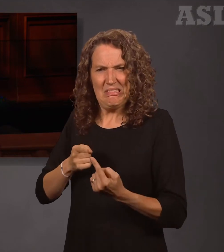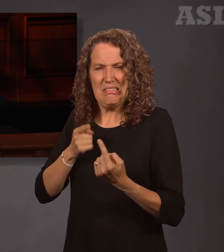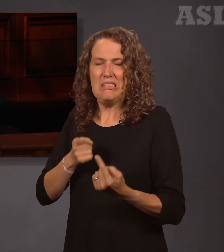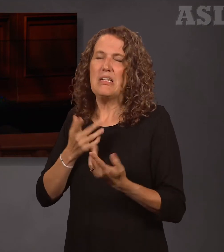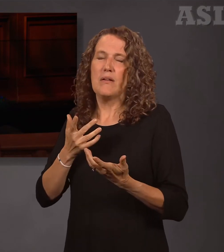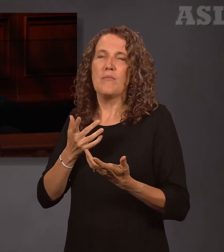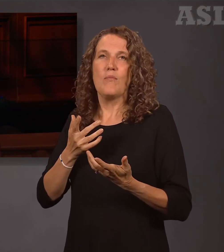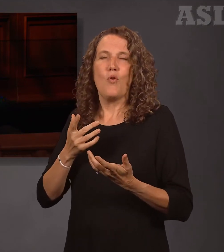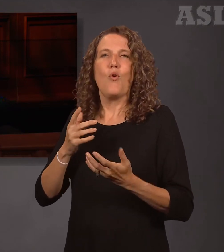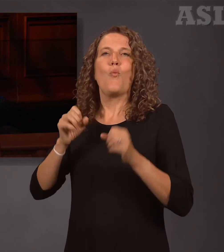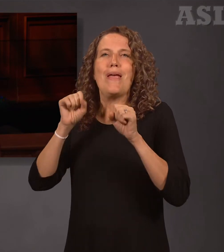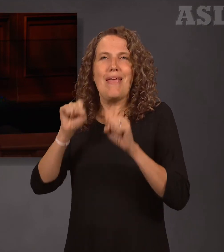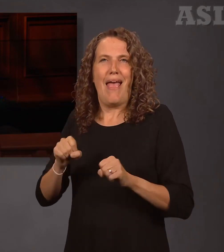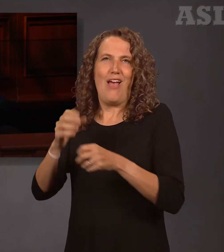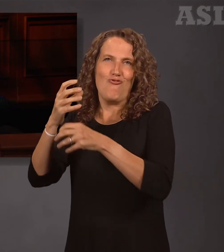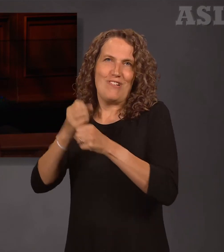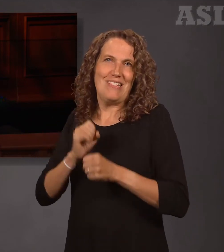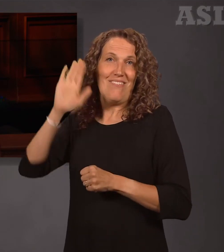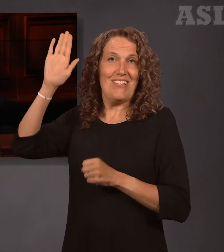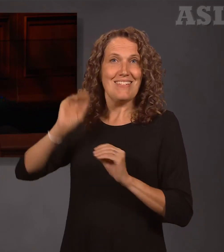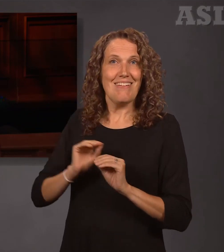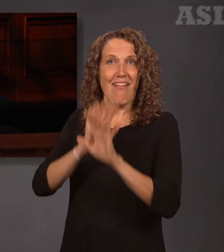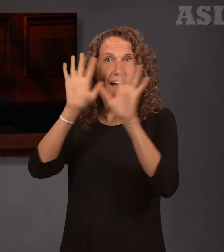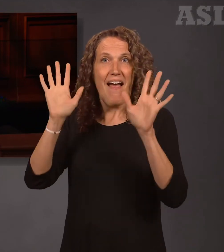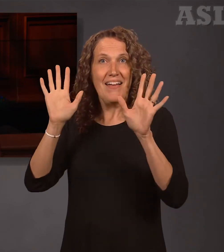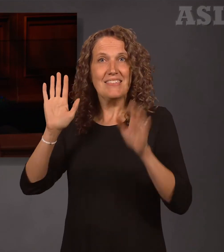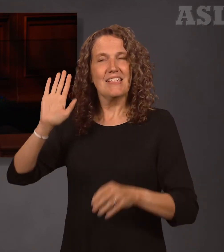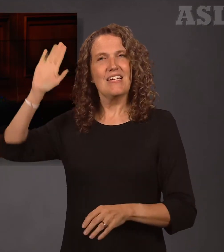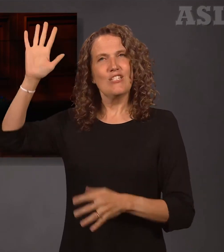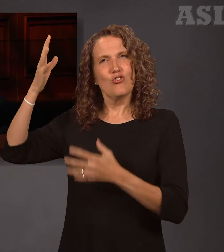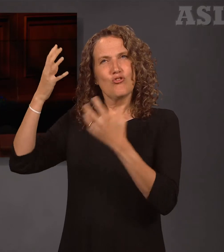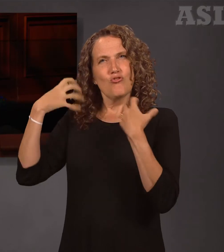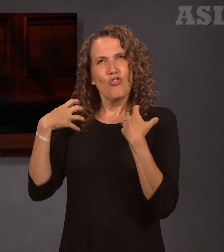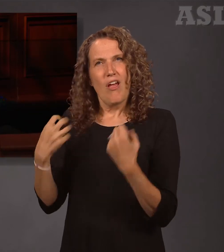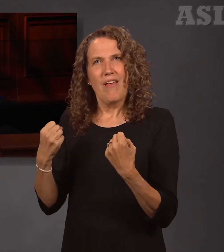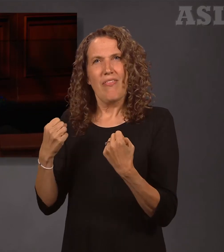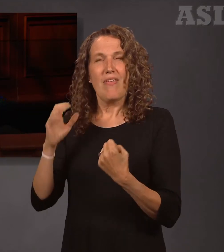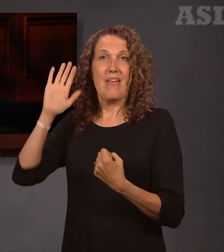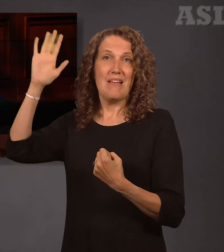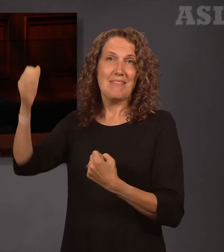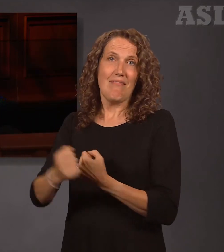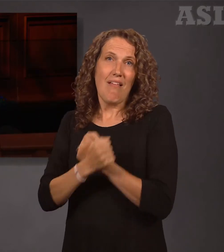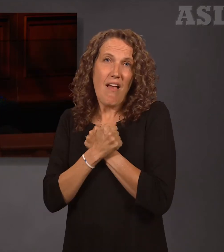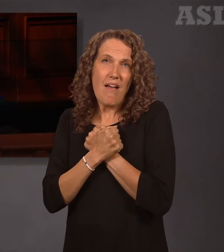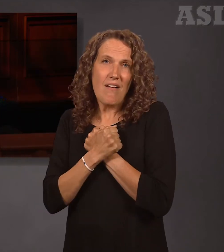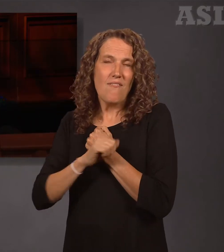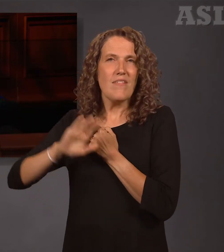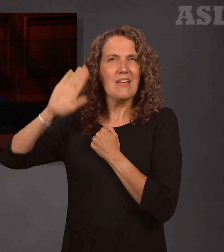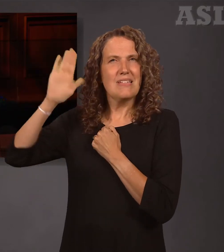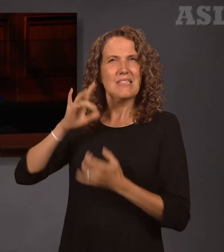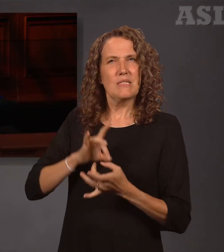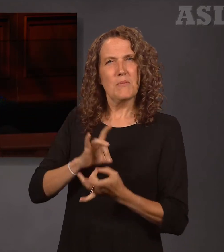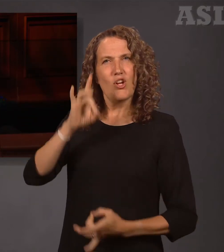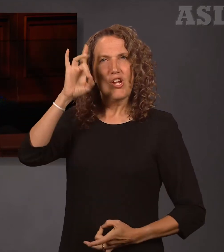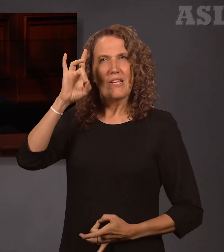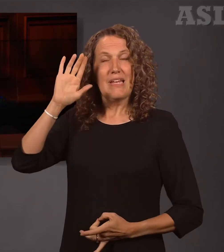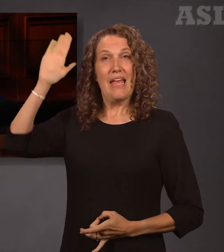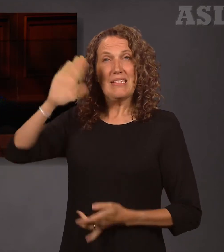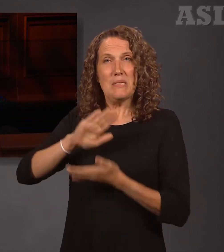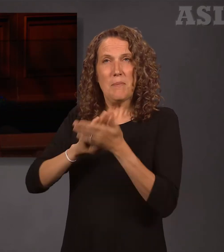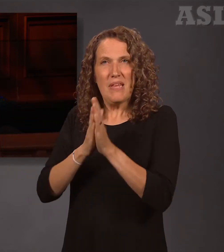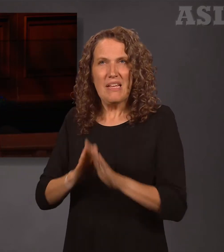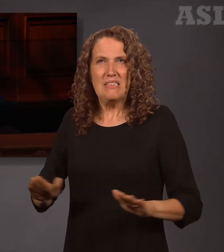gradually receive his light his strength his love his Spirit his peace